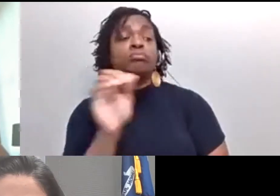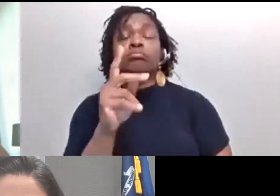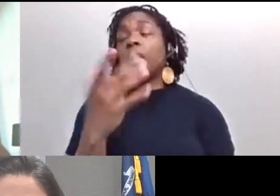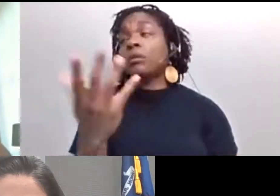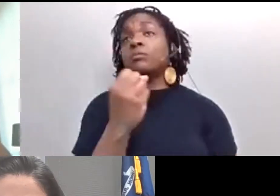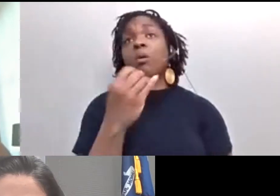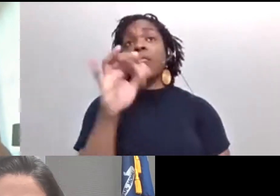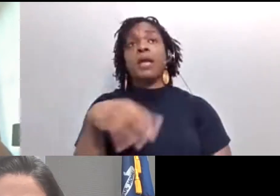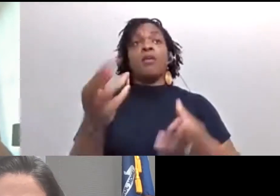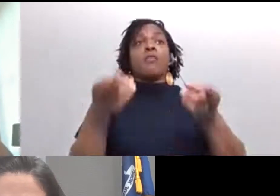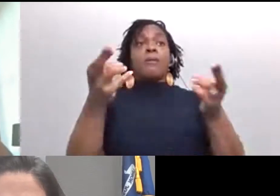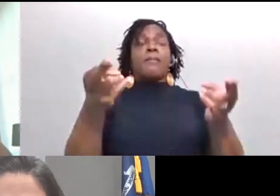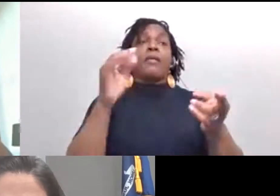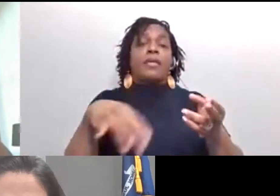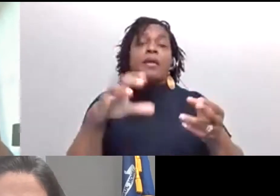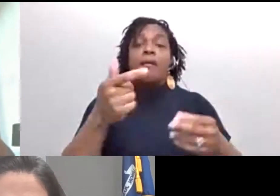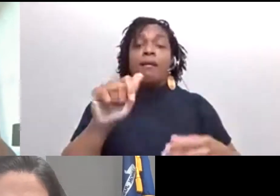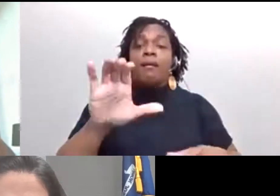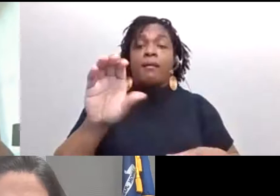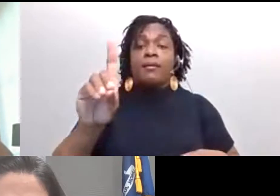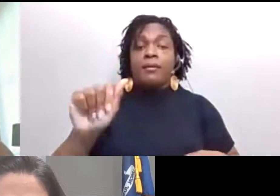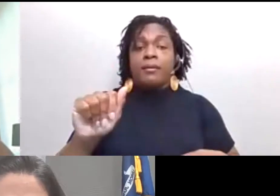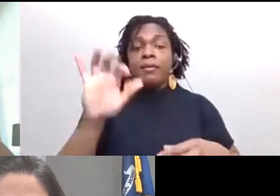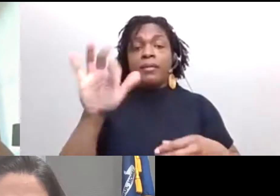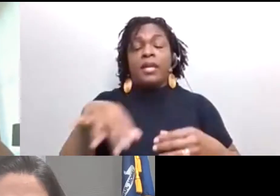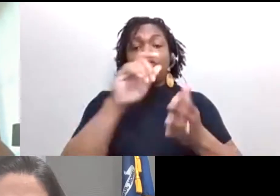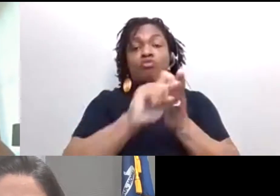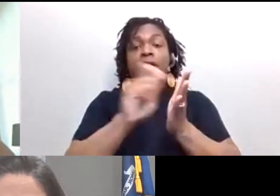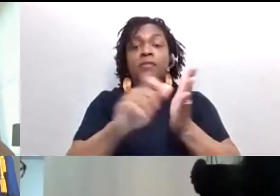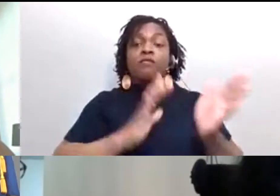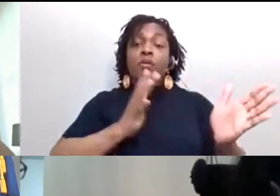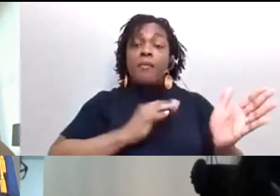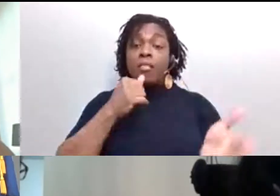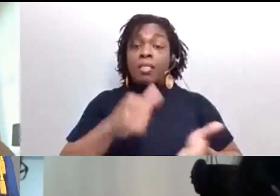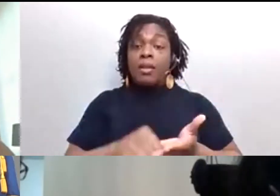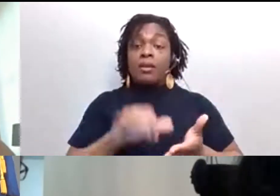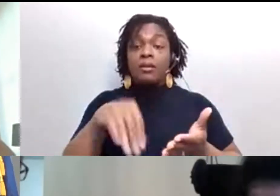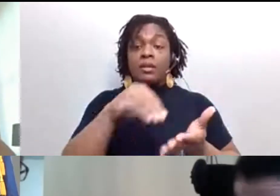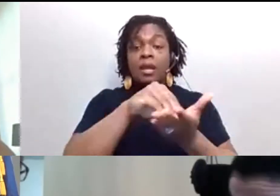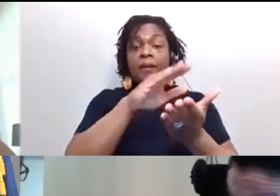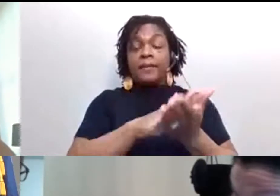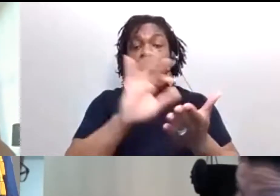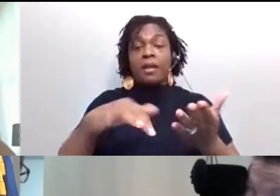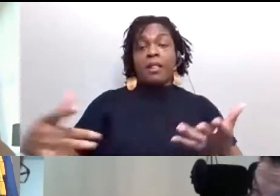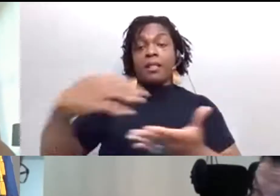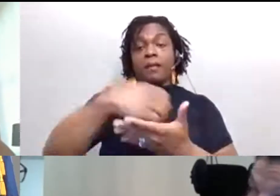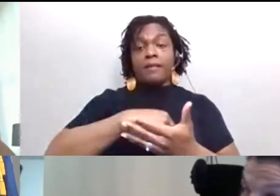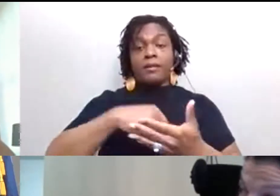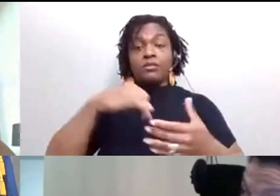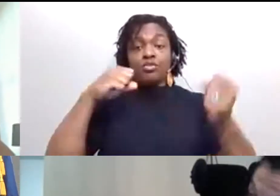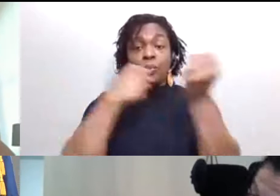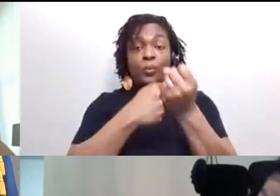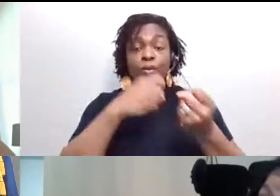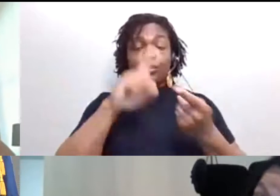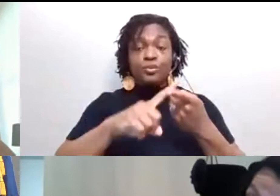was that GACDA draft, I'm reading it here, draft a formal letter documenting their collective support to